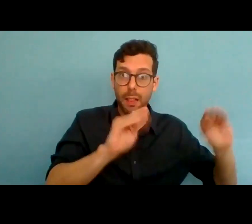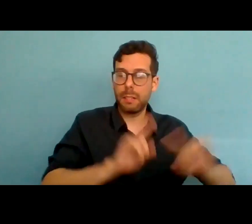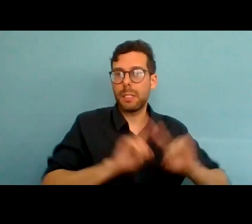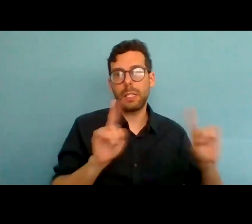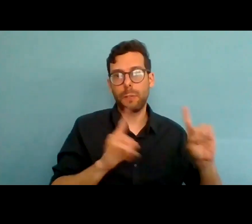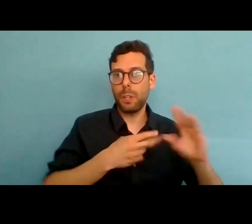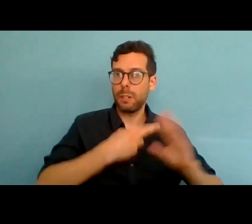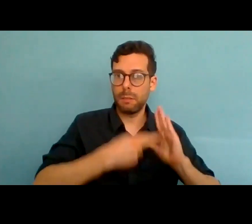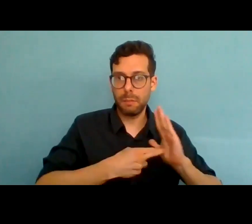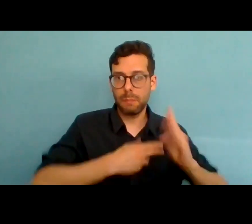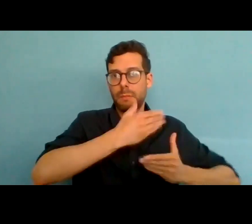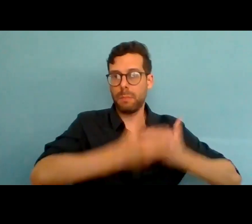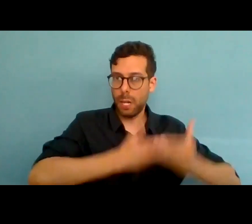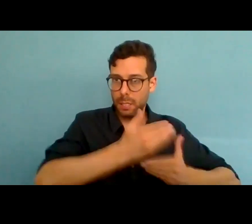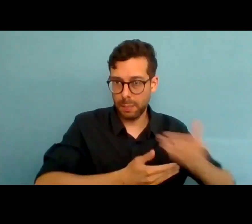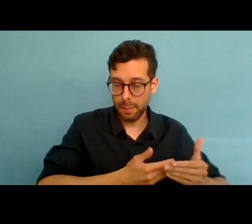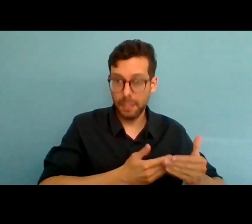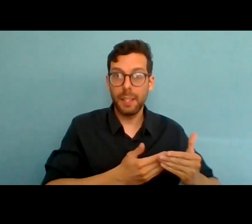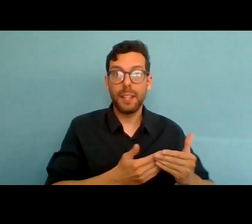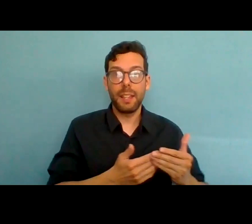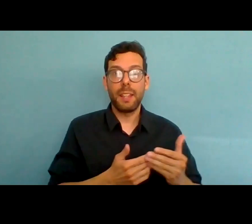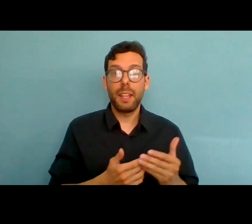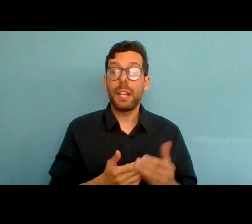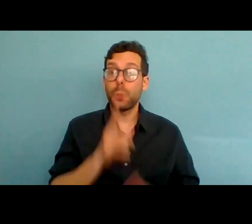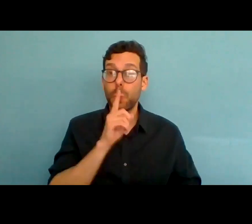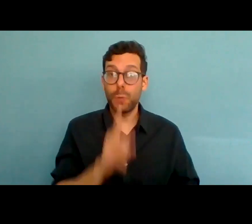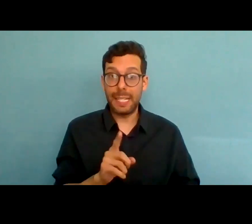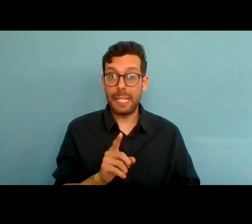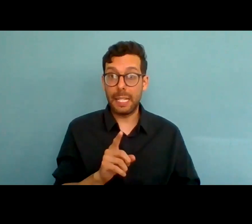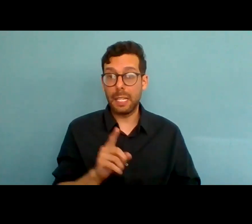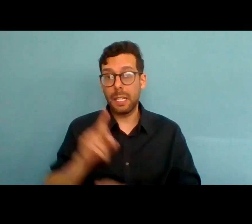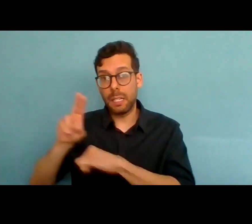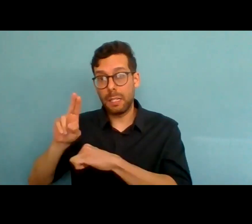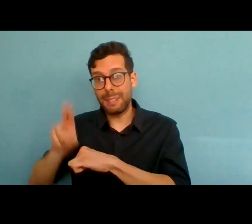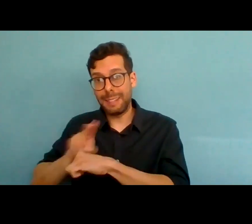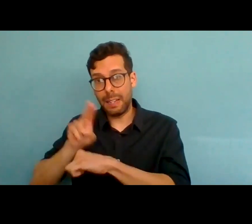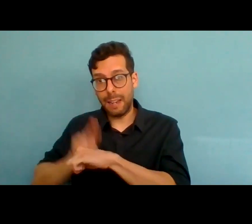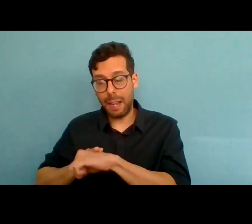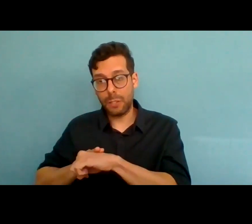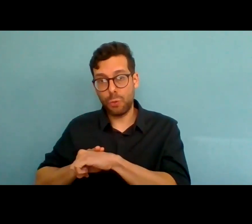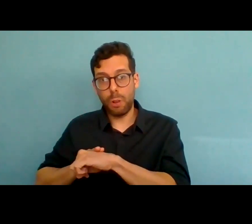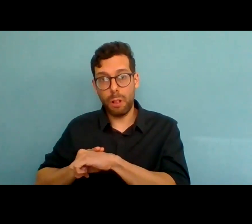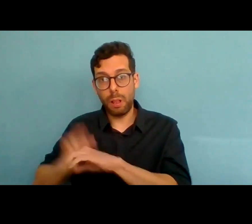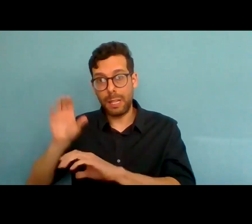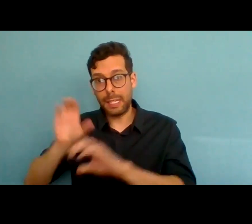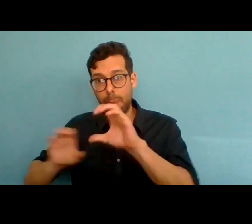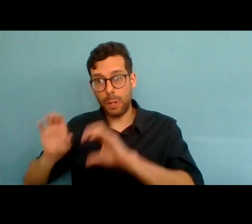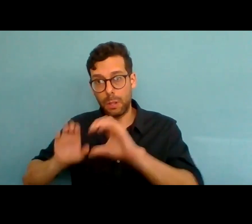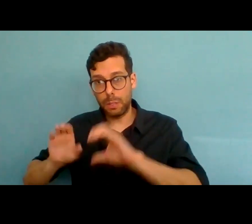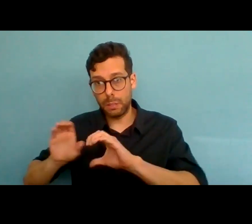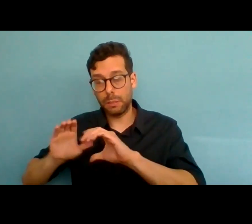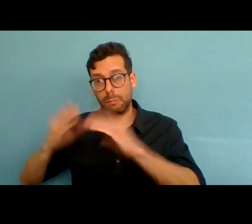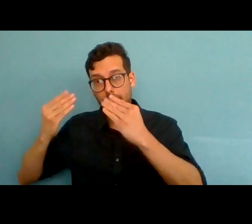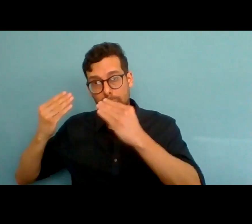process. And so that's really where the process lies. You're taking natural substances and bringing those to market versus